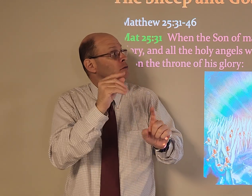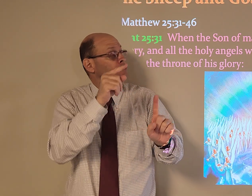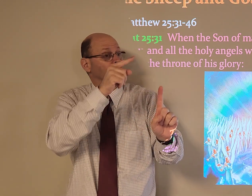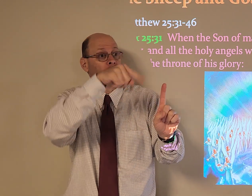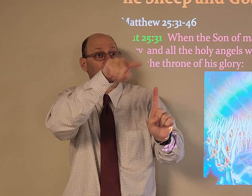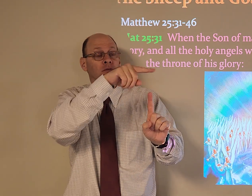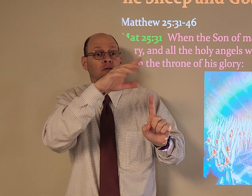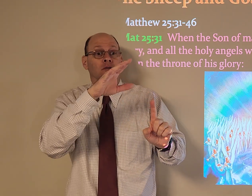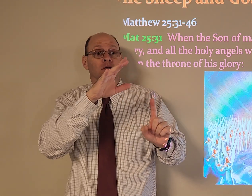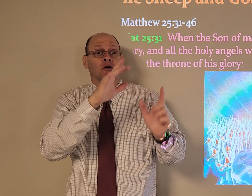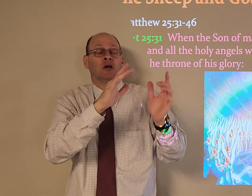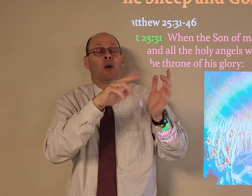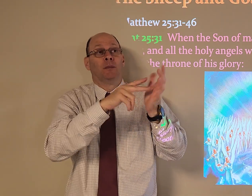"Then shall he sit